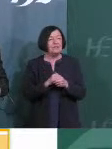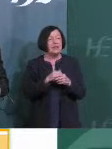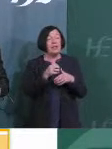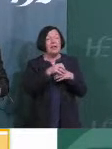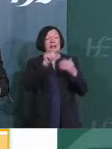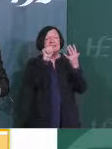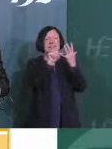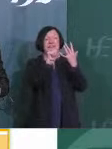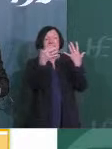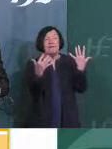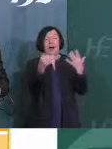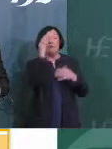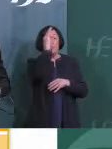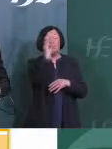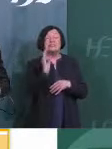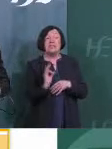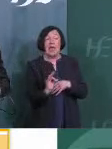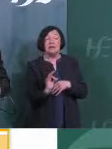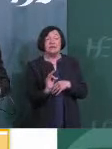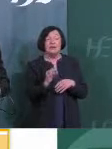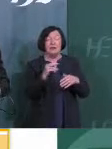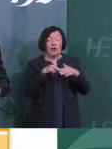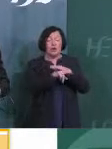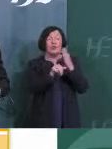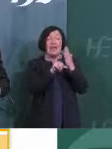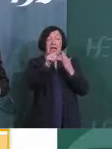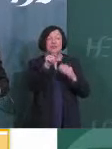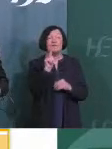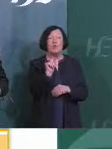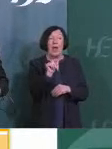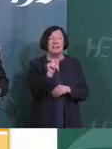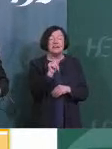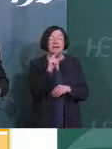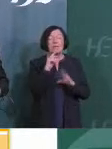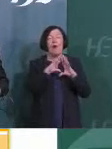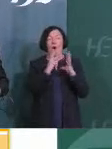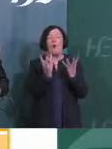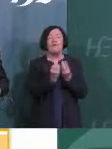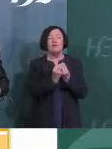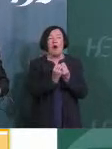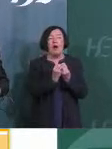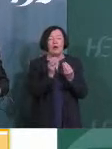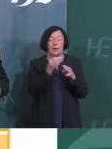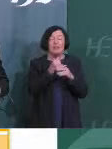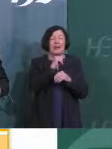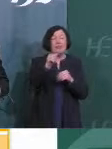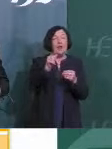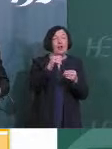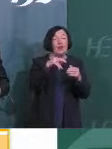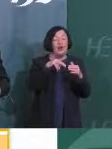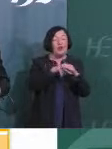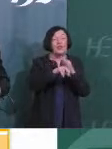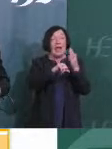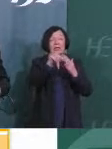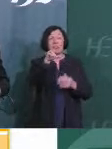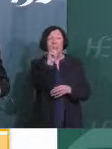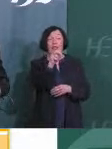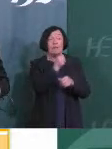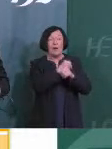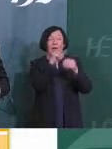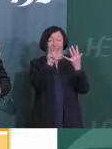Approximately 65% below the age of 20. But overall, if you just take within their 20s, below the age of 30,